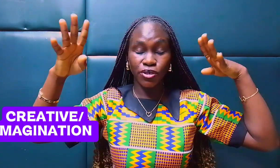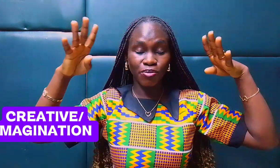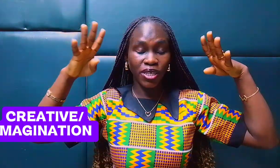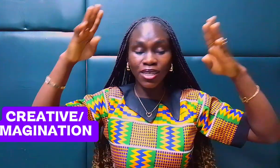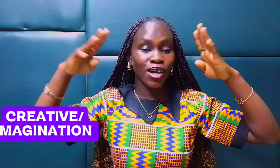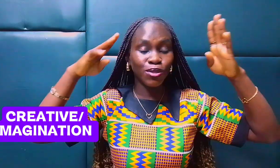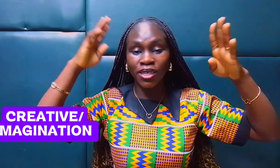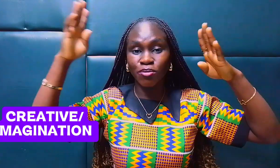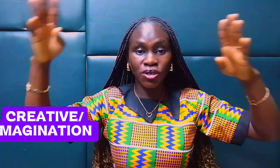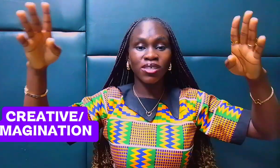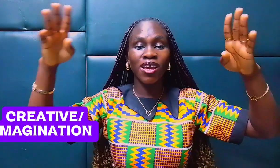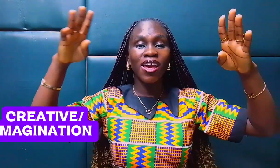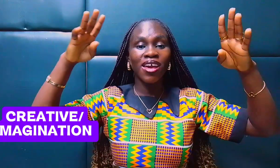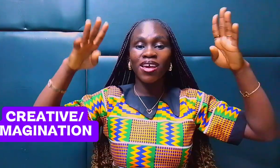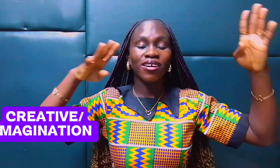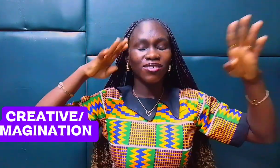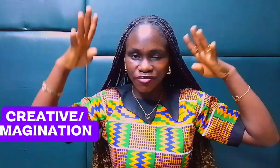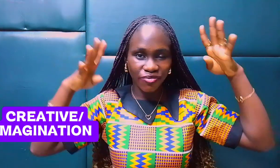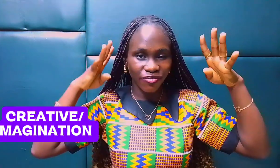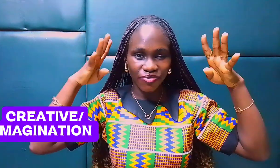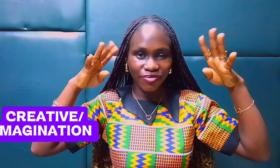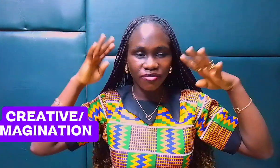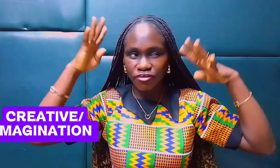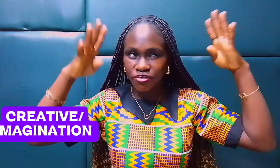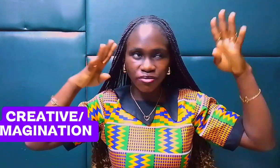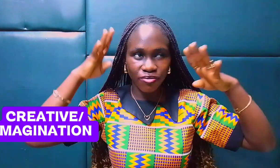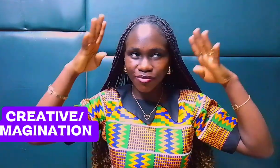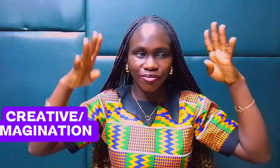you're thinking outside the box.